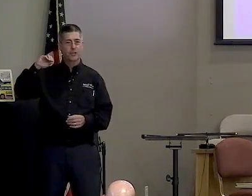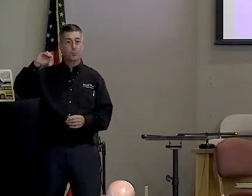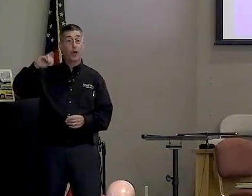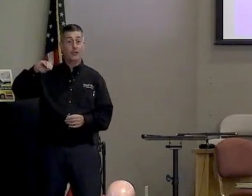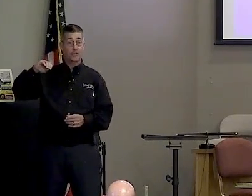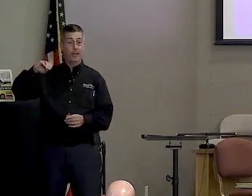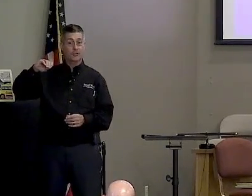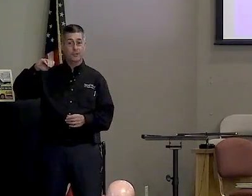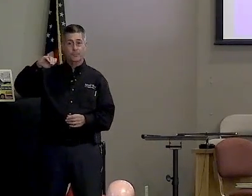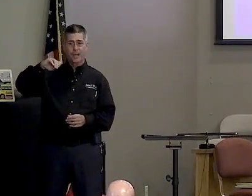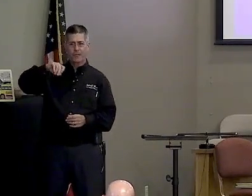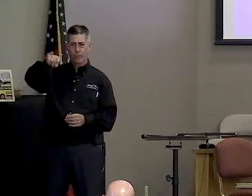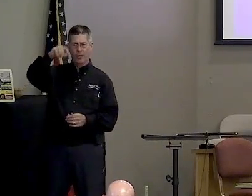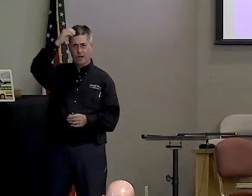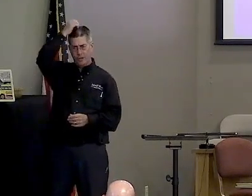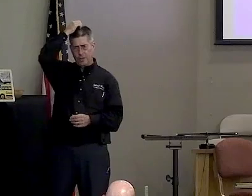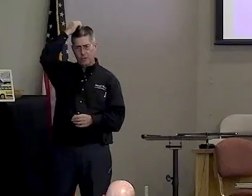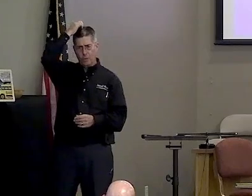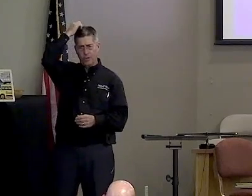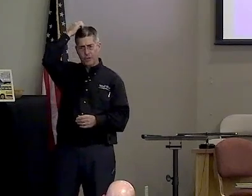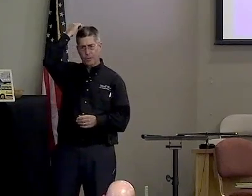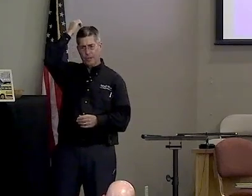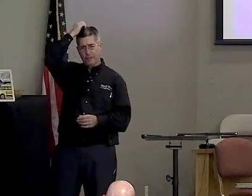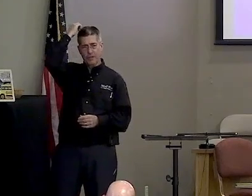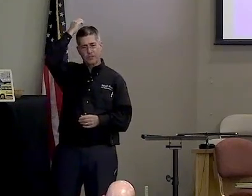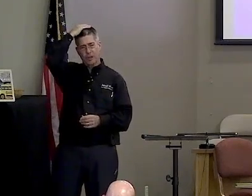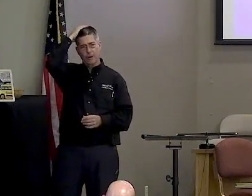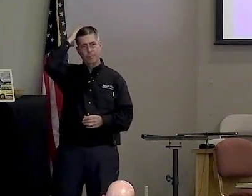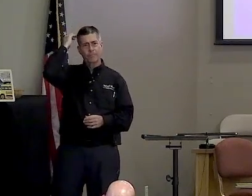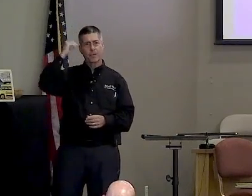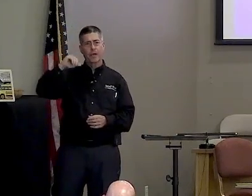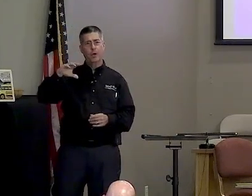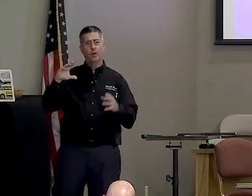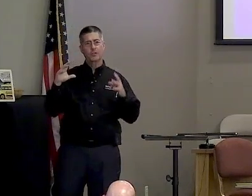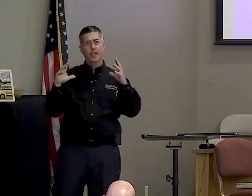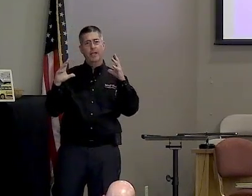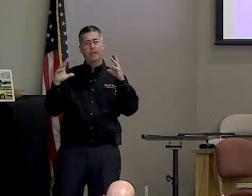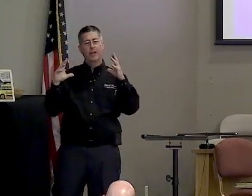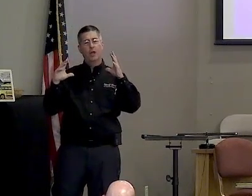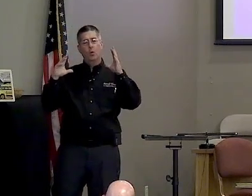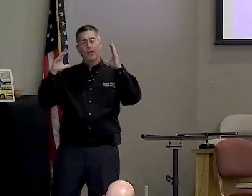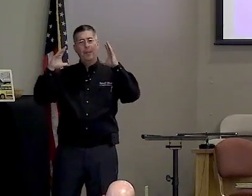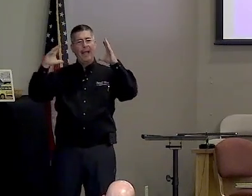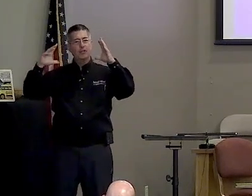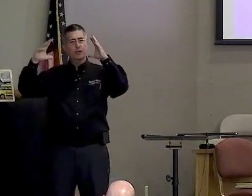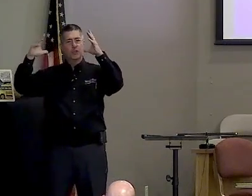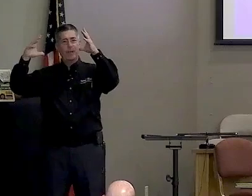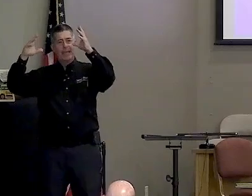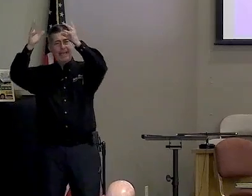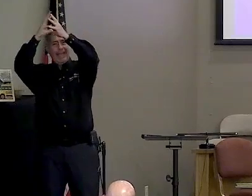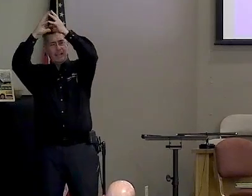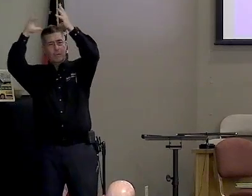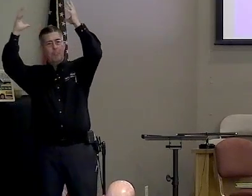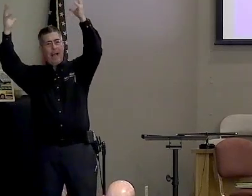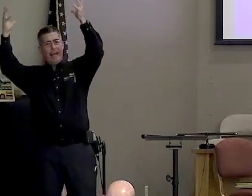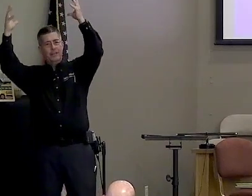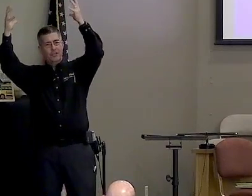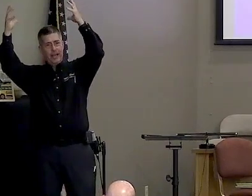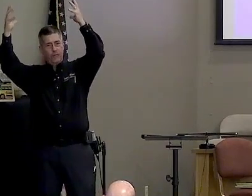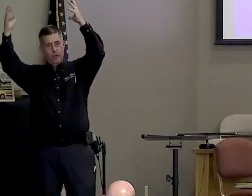process. I think we did it in the one that you were in even this summer. When a pastor is speaking, he has a mindset of what he